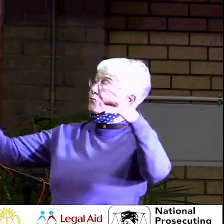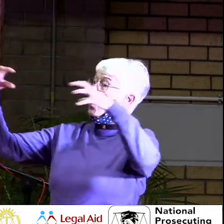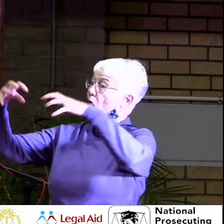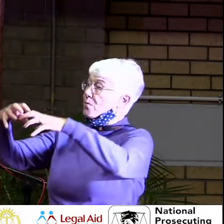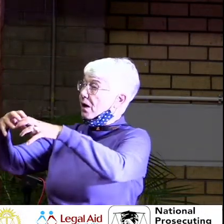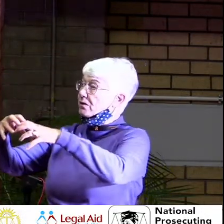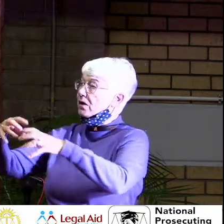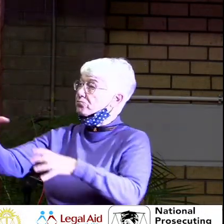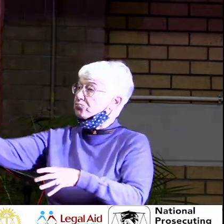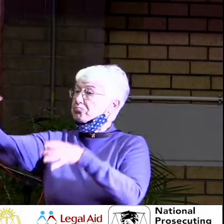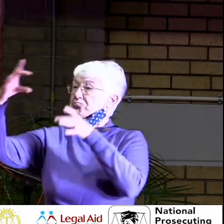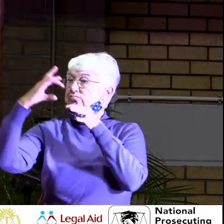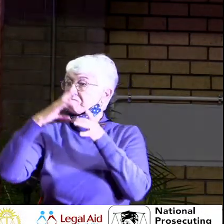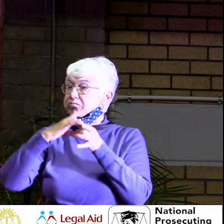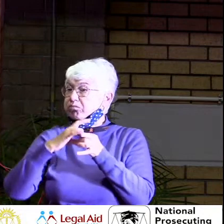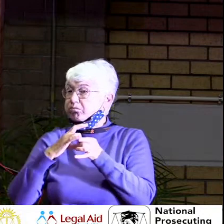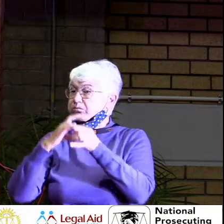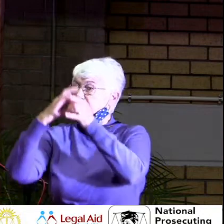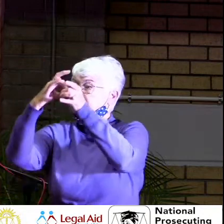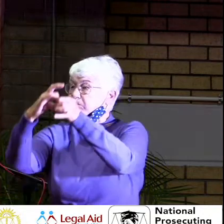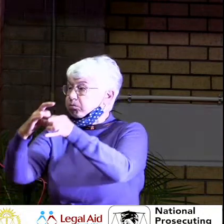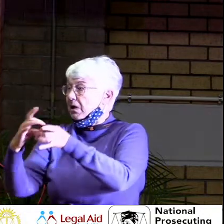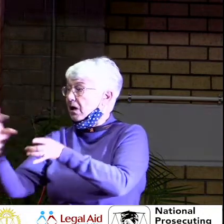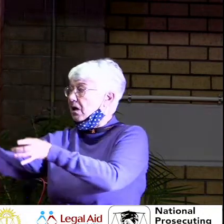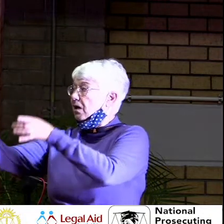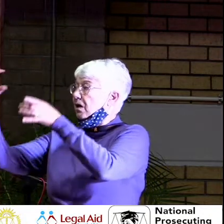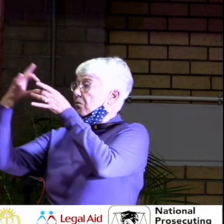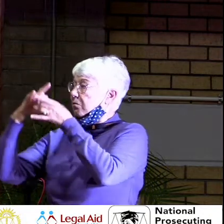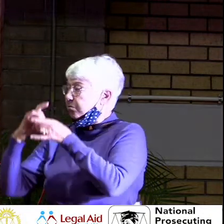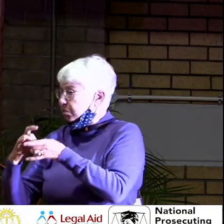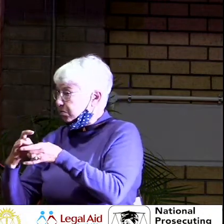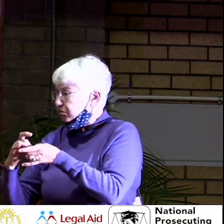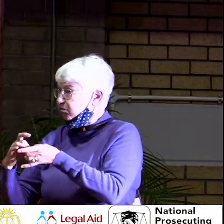engage and to bring information to you.